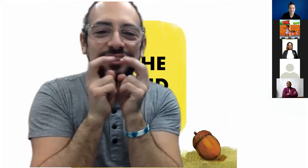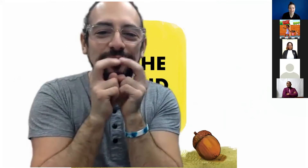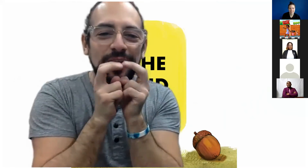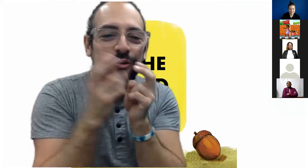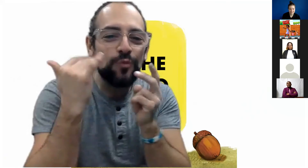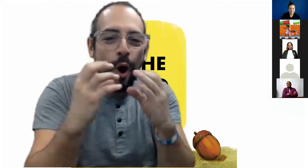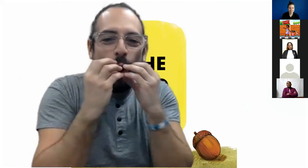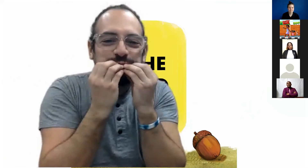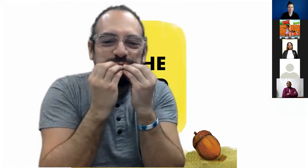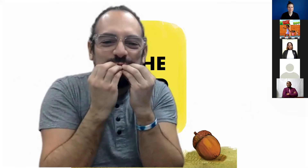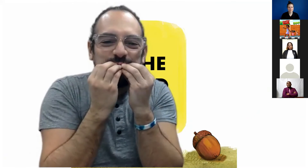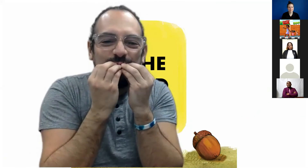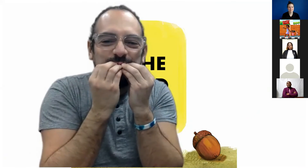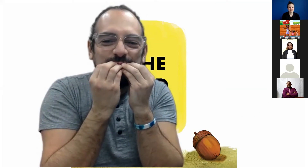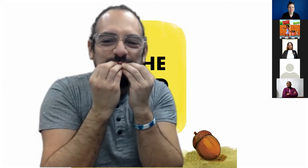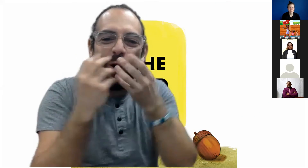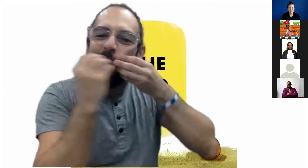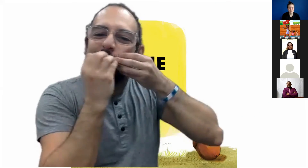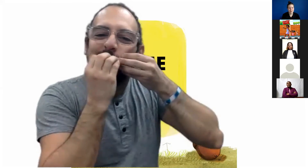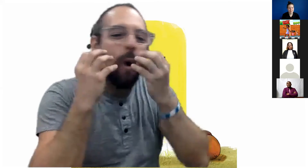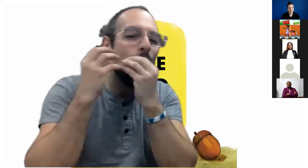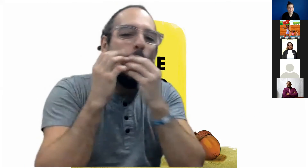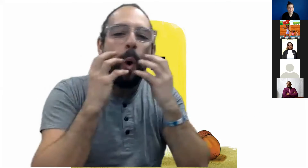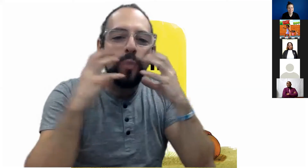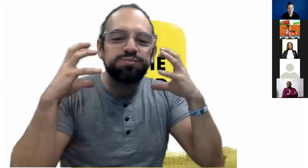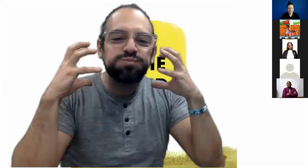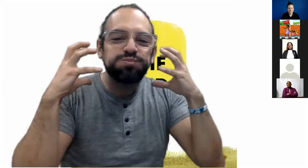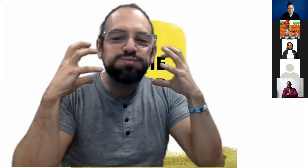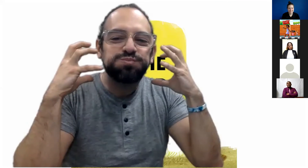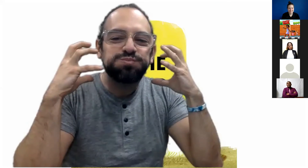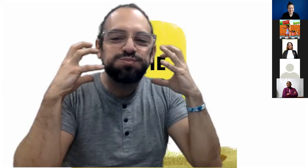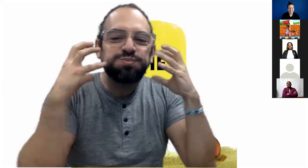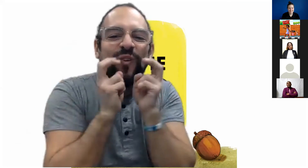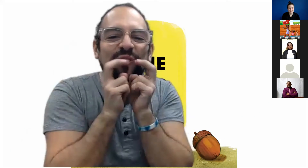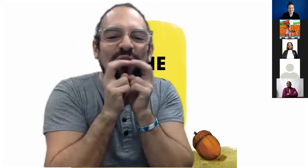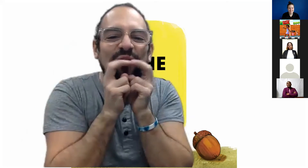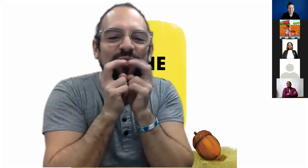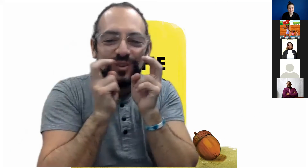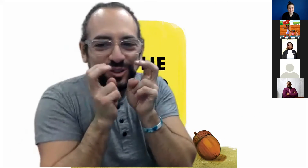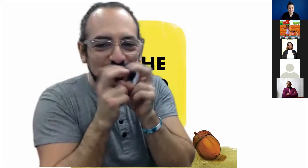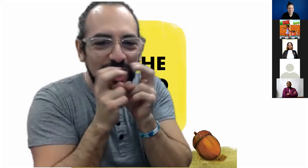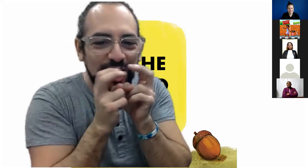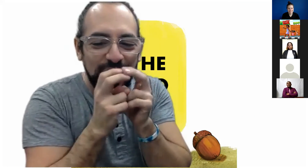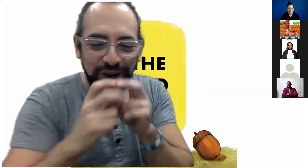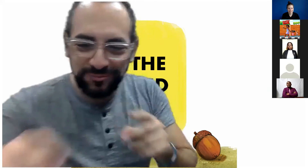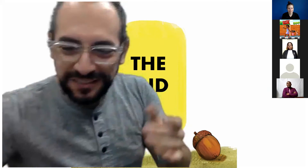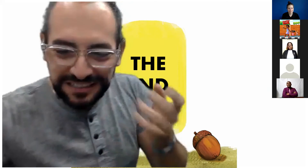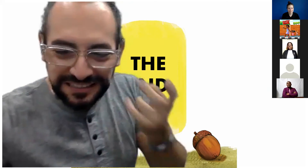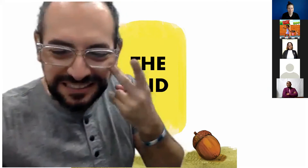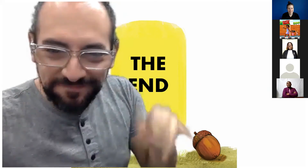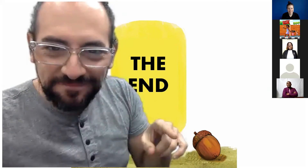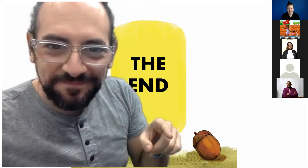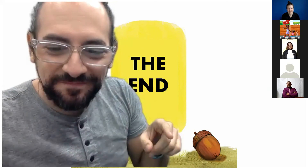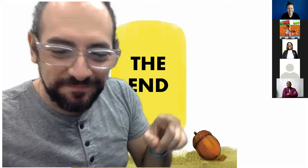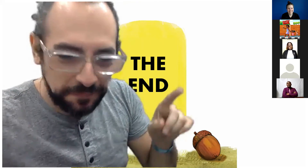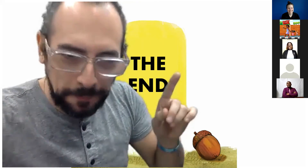It's done like this. So you know how they like to stuff different things into their cheeks till they get really